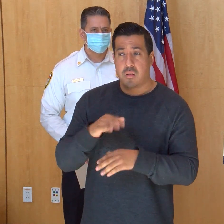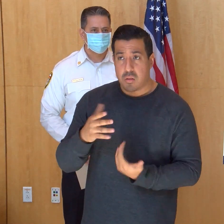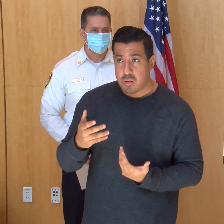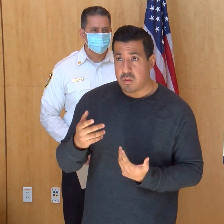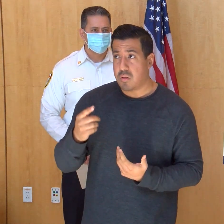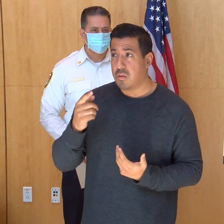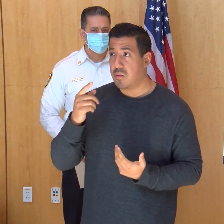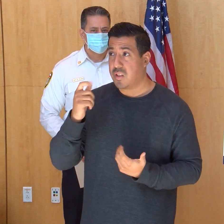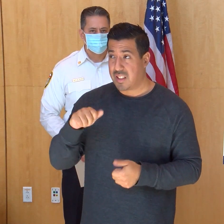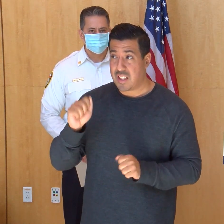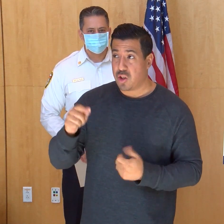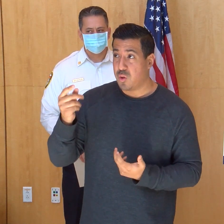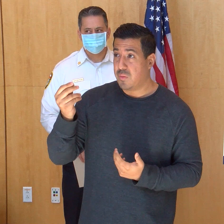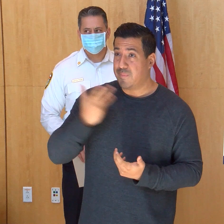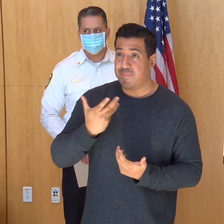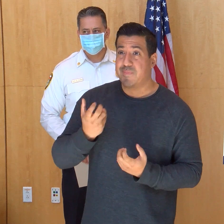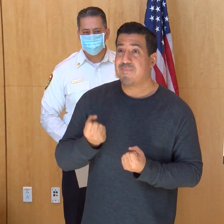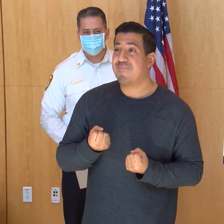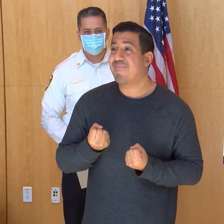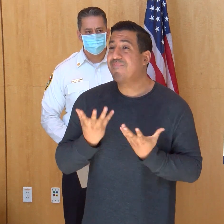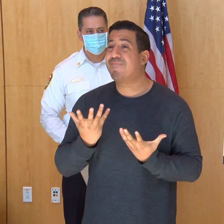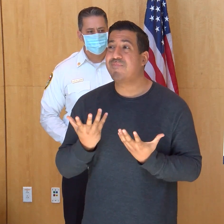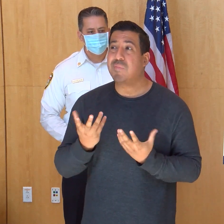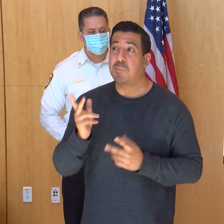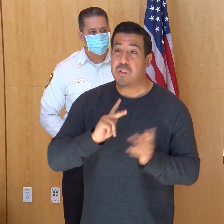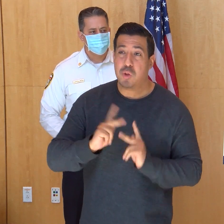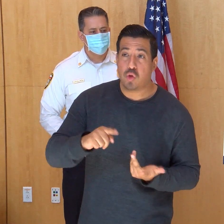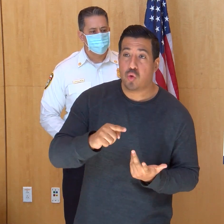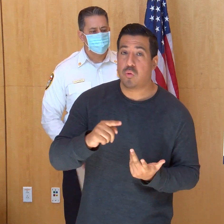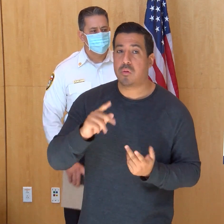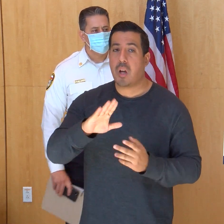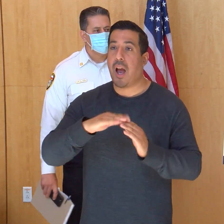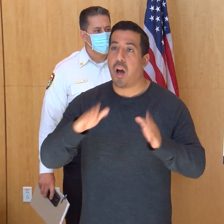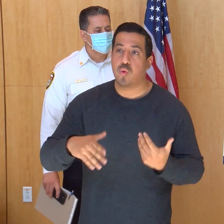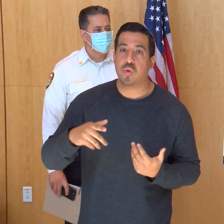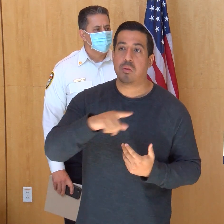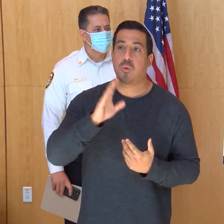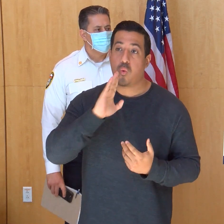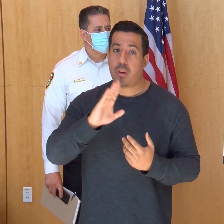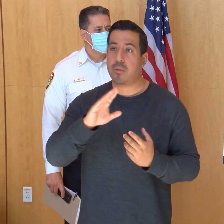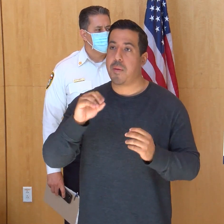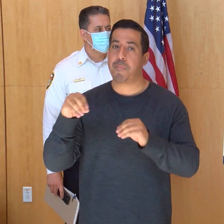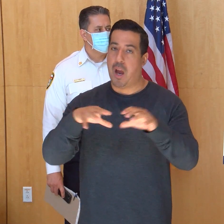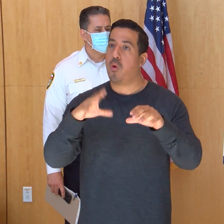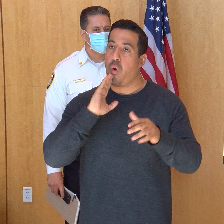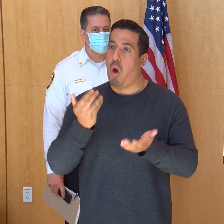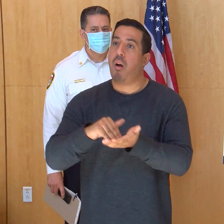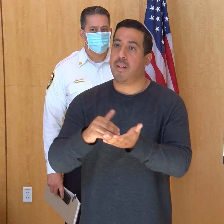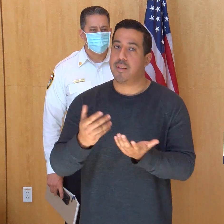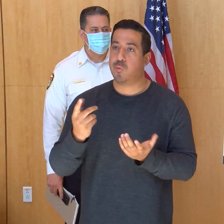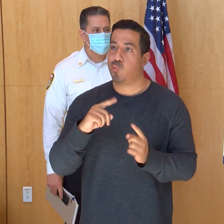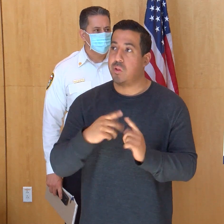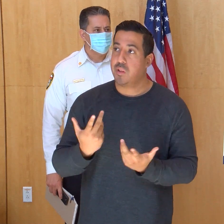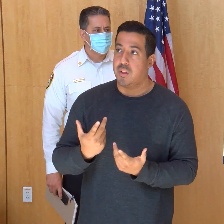you quantify how many households power will be restored?